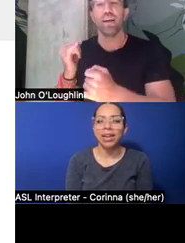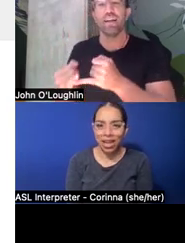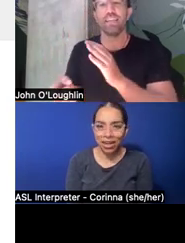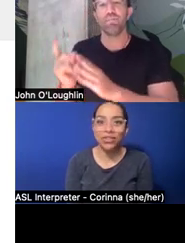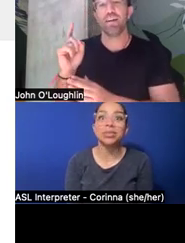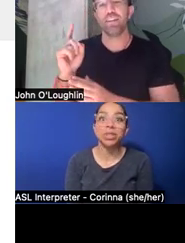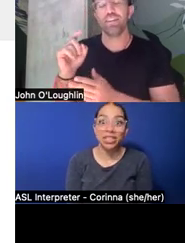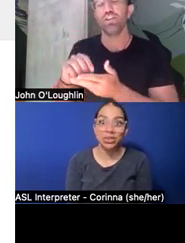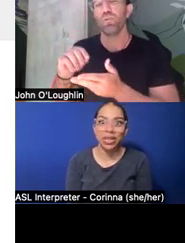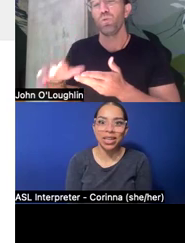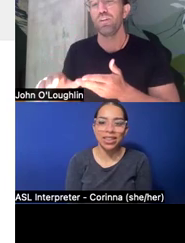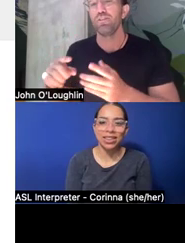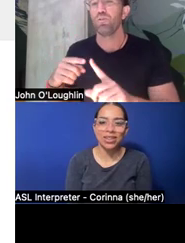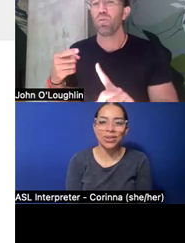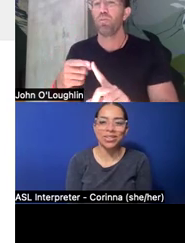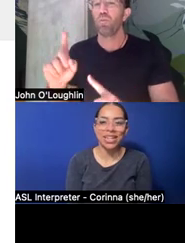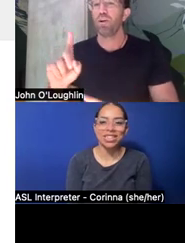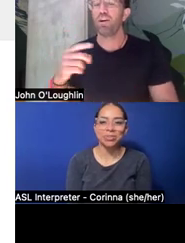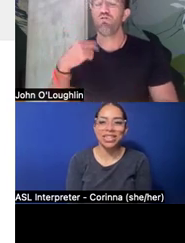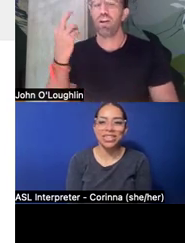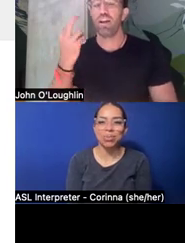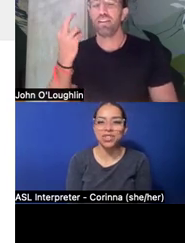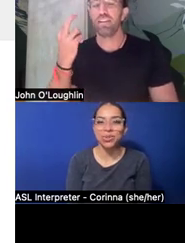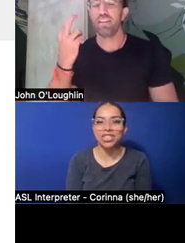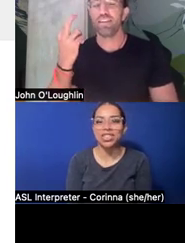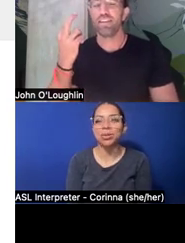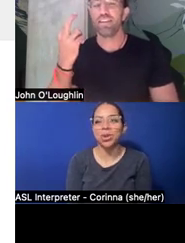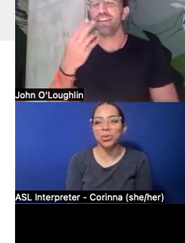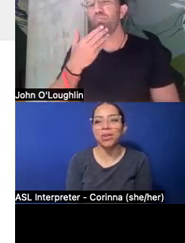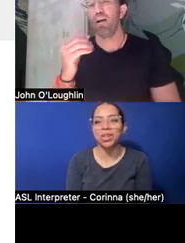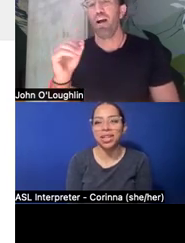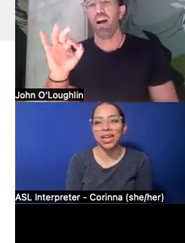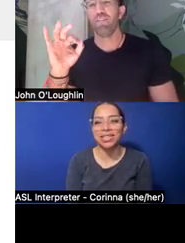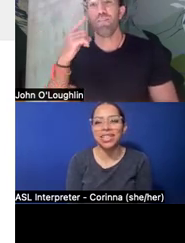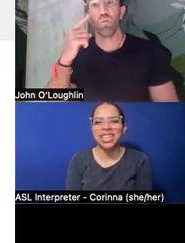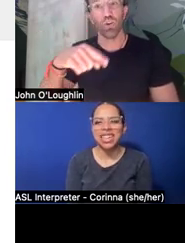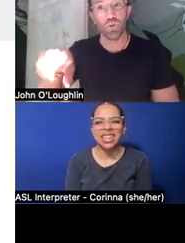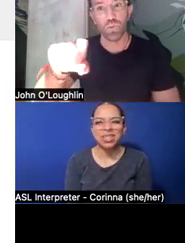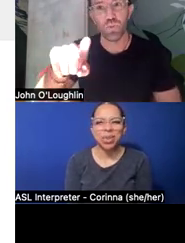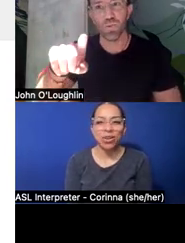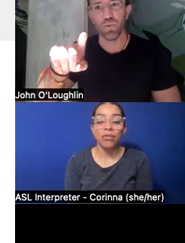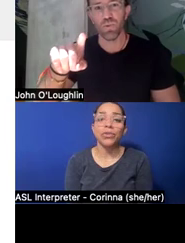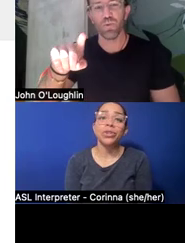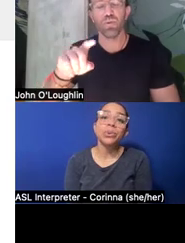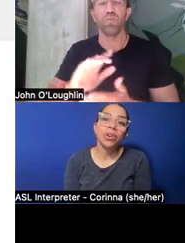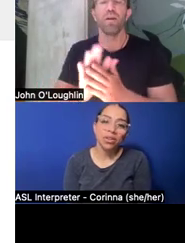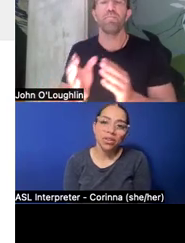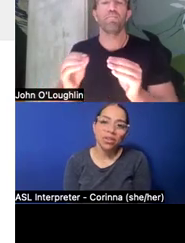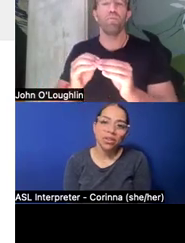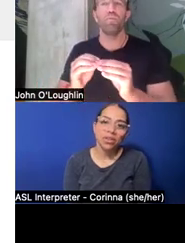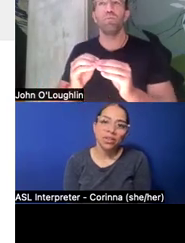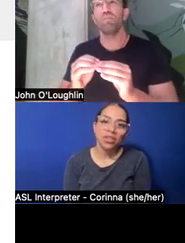I have had enough experience with those last minute type of students to the point where I realized it's better off for you